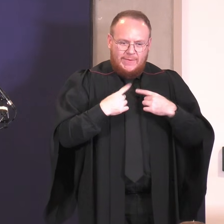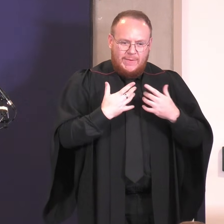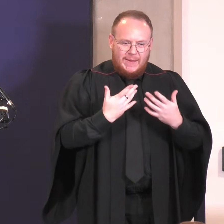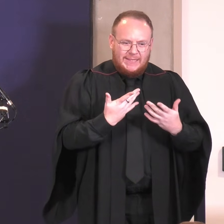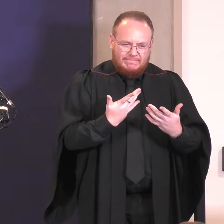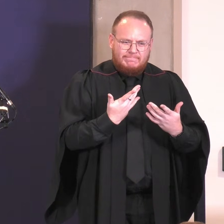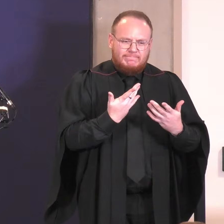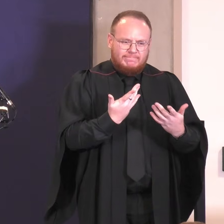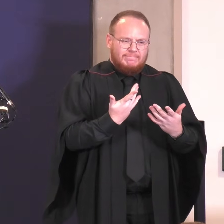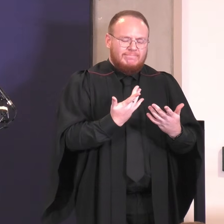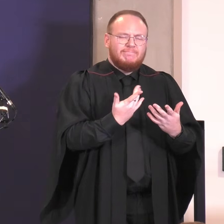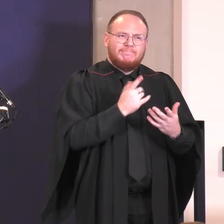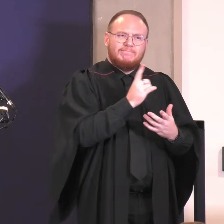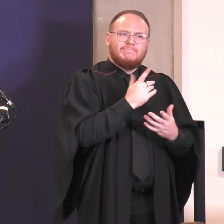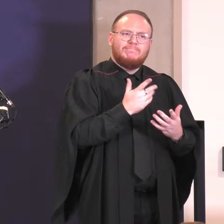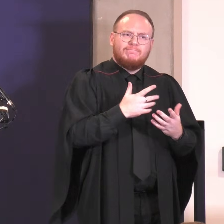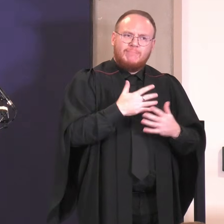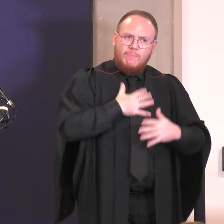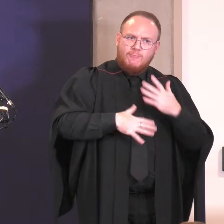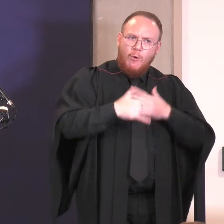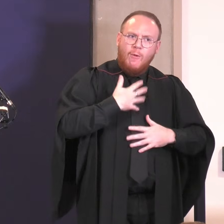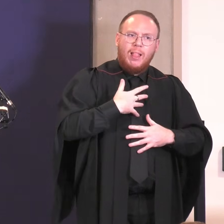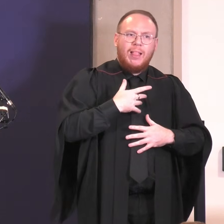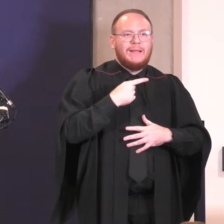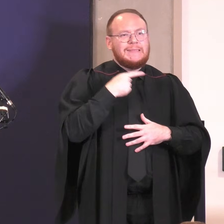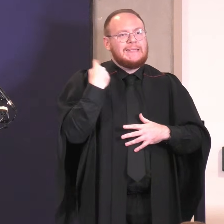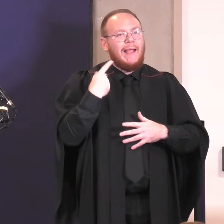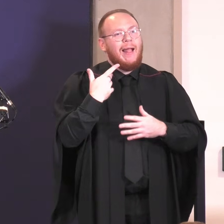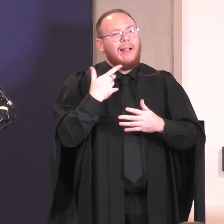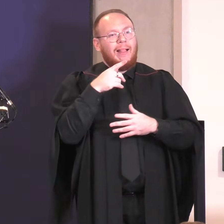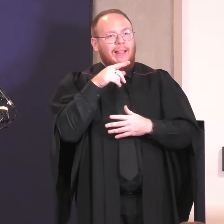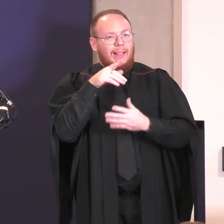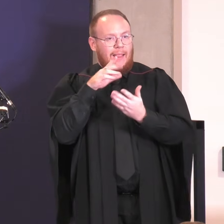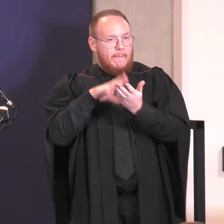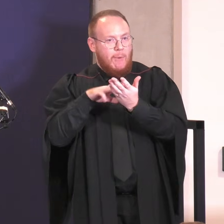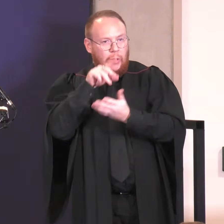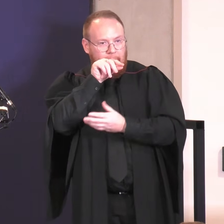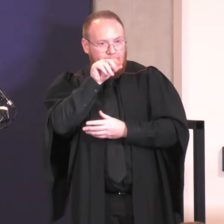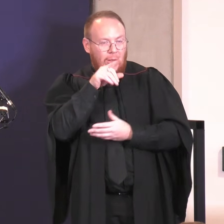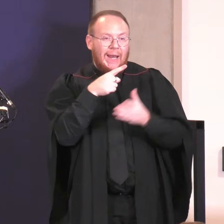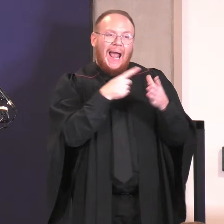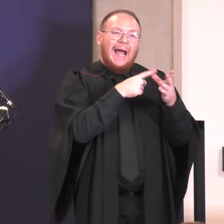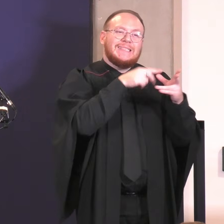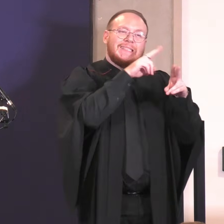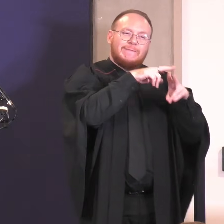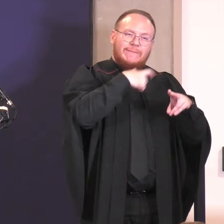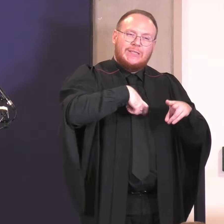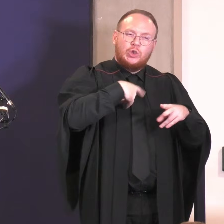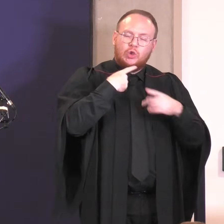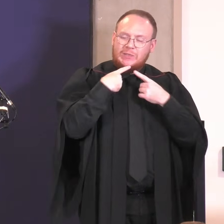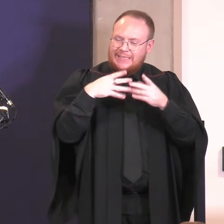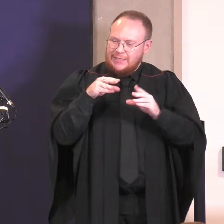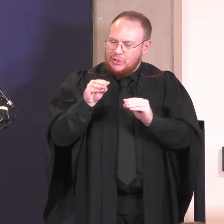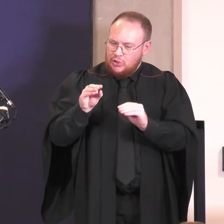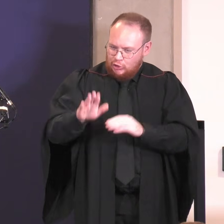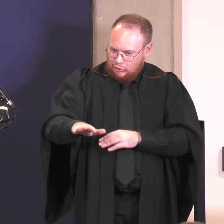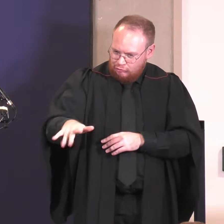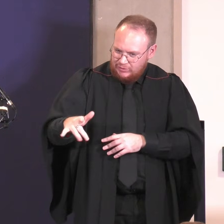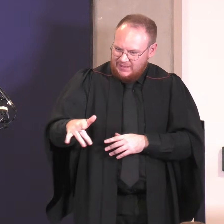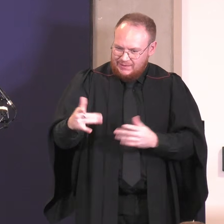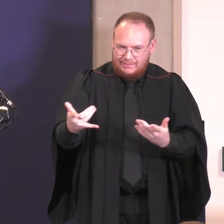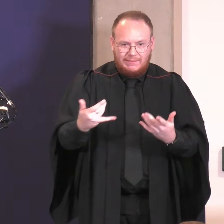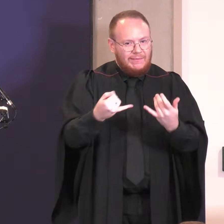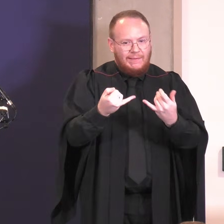admired morals in To Kill a Mockingbird has always been when Atticus Finch tells his children how real courage is when you know you're licked before you